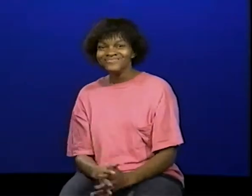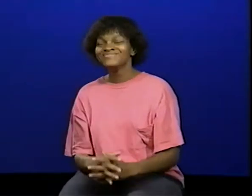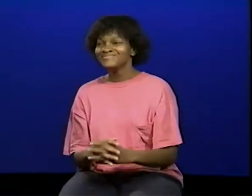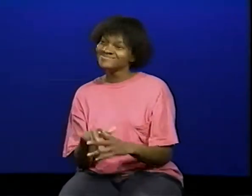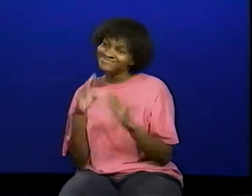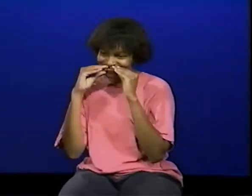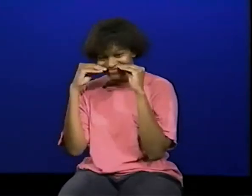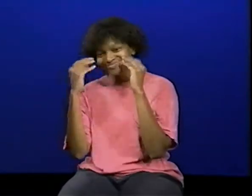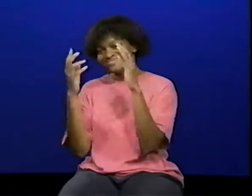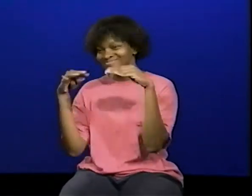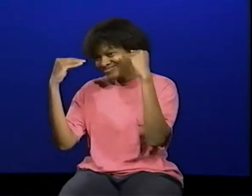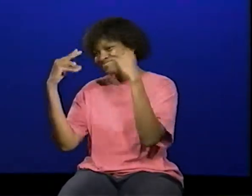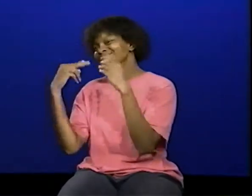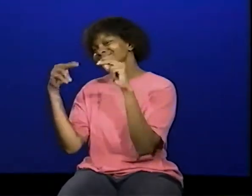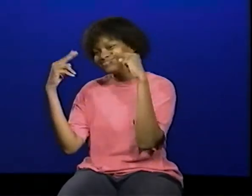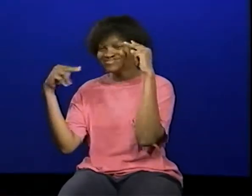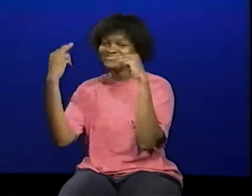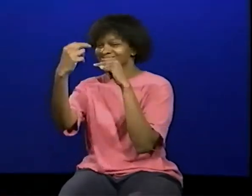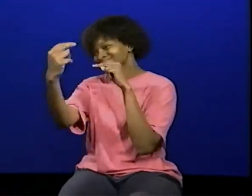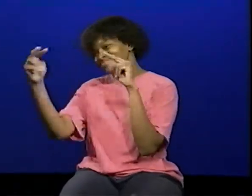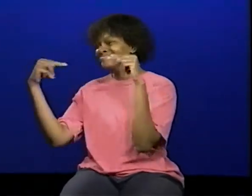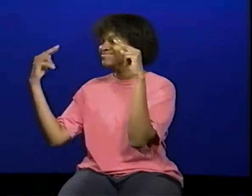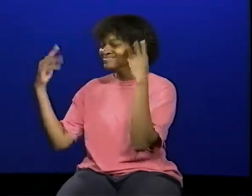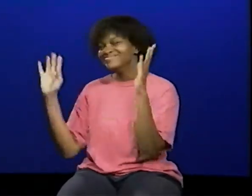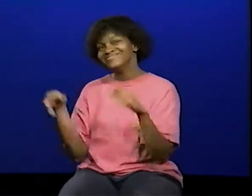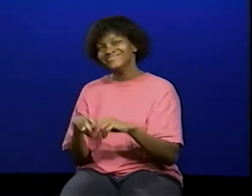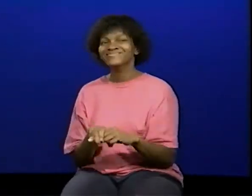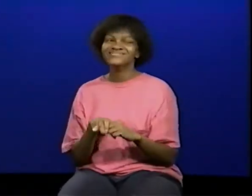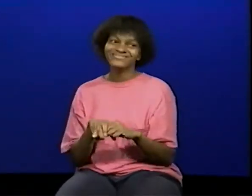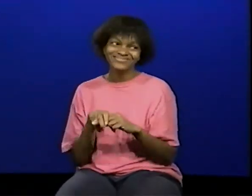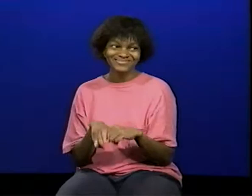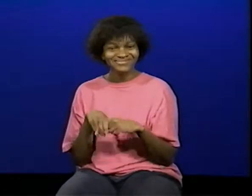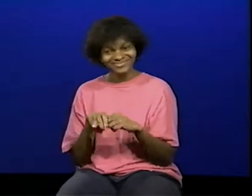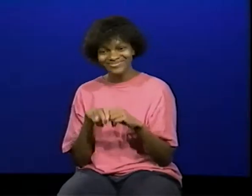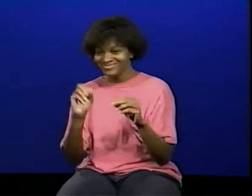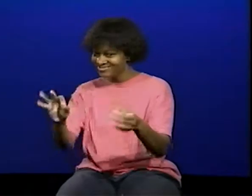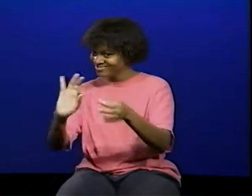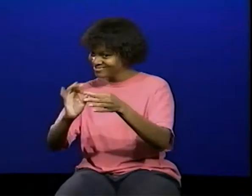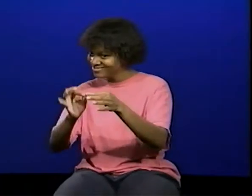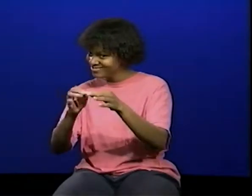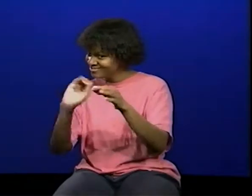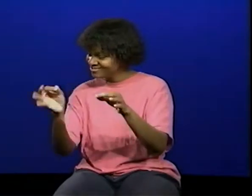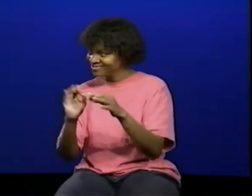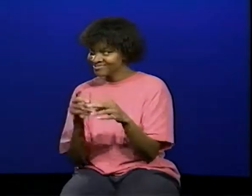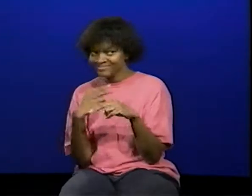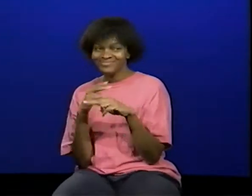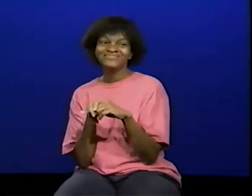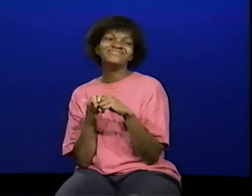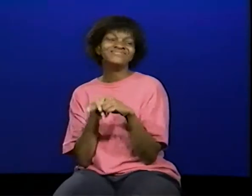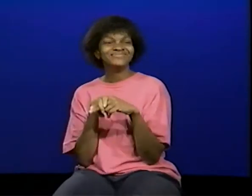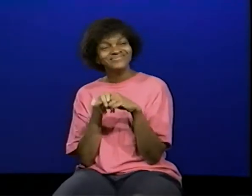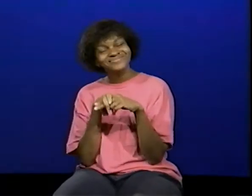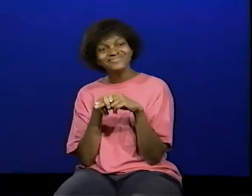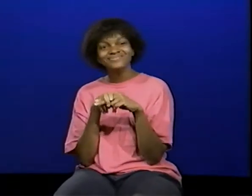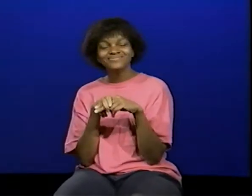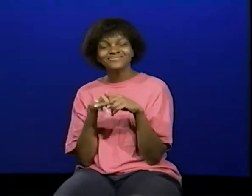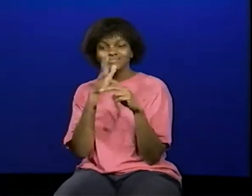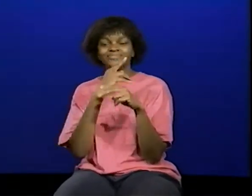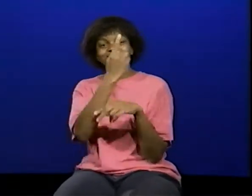room, and again, I looked and realized there was no interpreter, and I kind of checked out all the people there and met all of